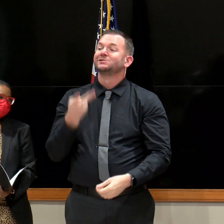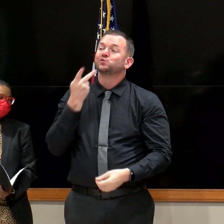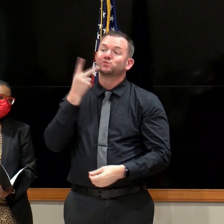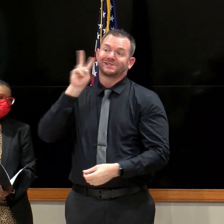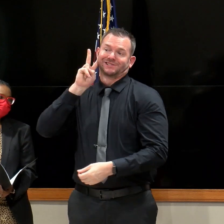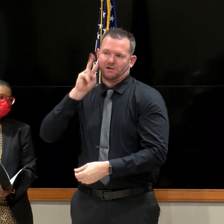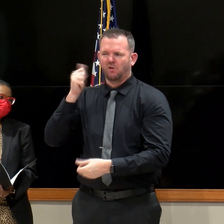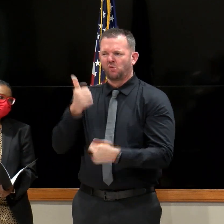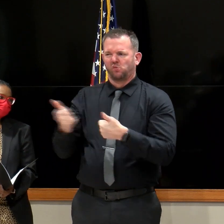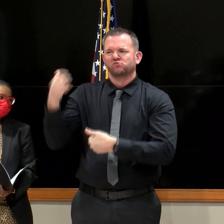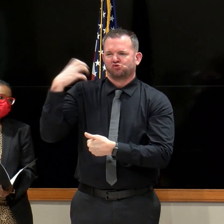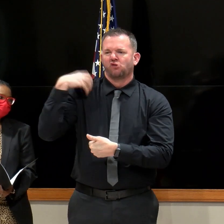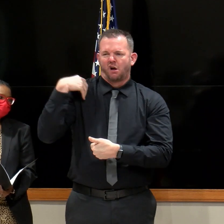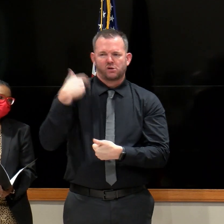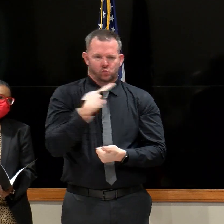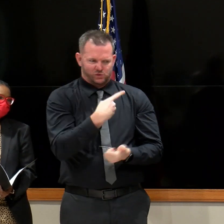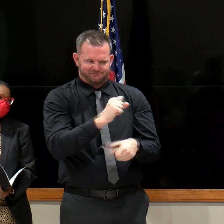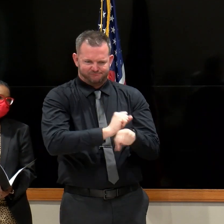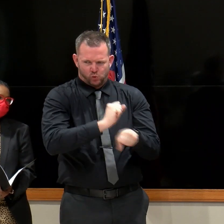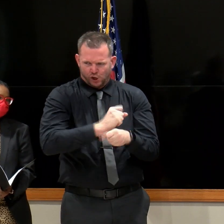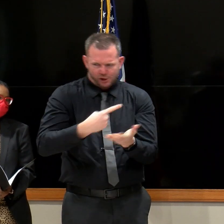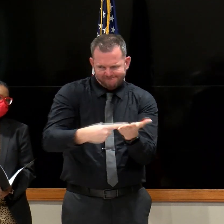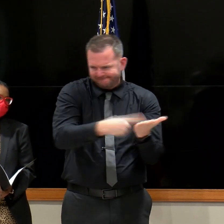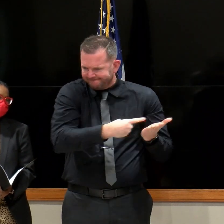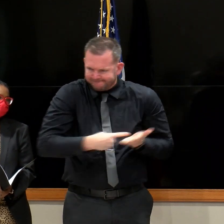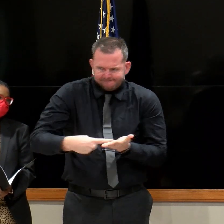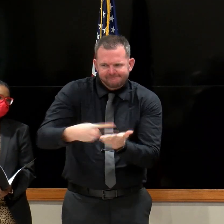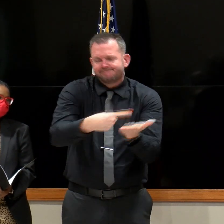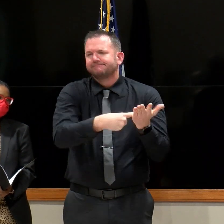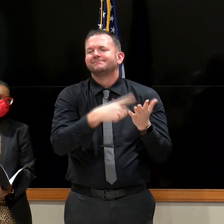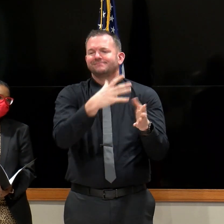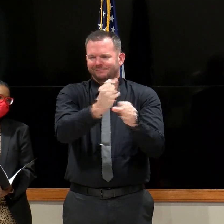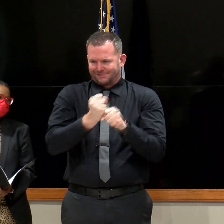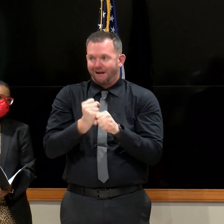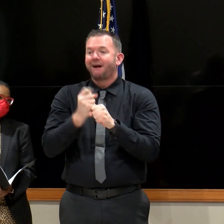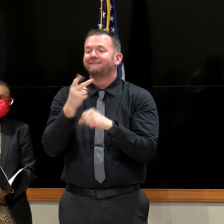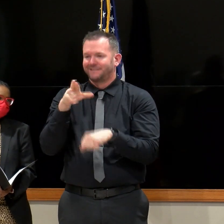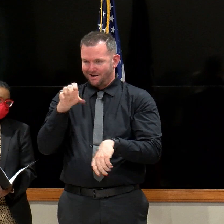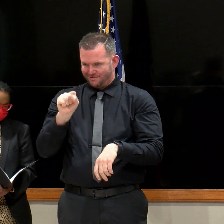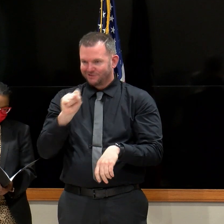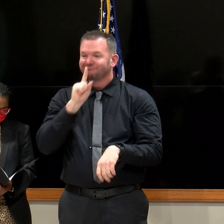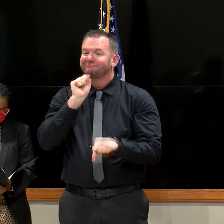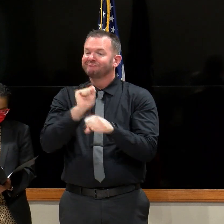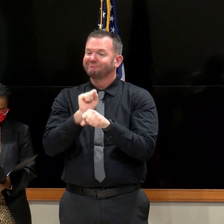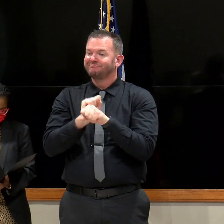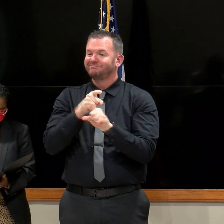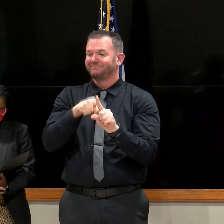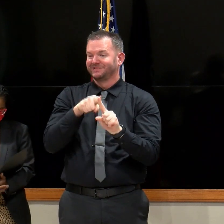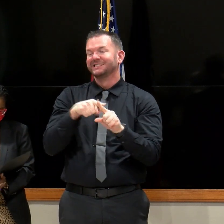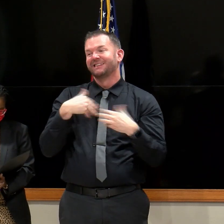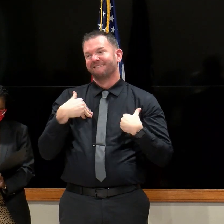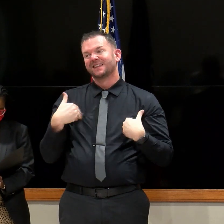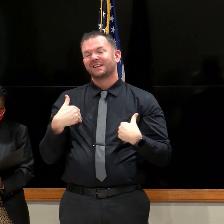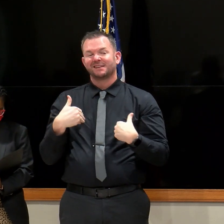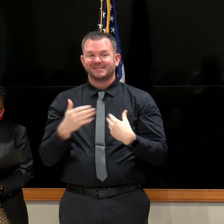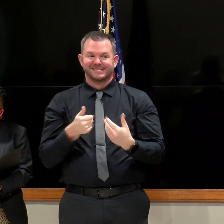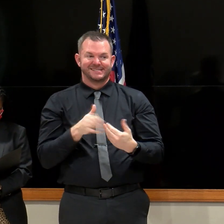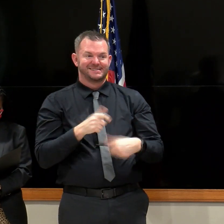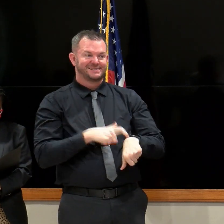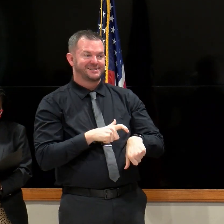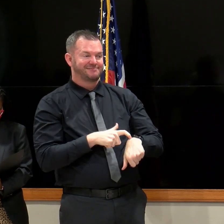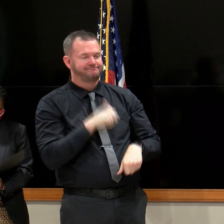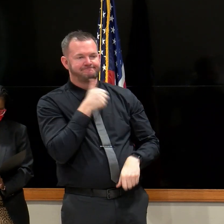employees who has contracted the virus, and he's having a rough time. One of